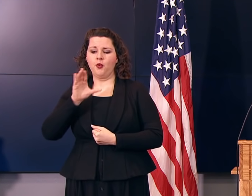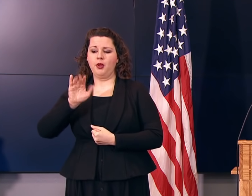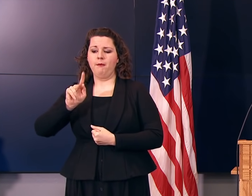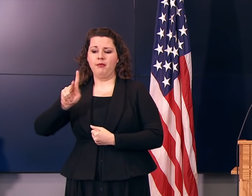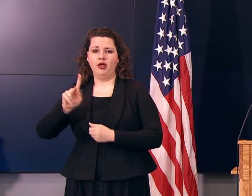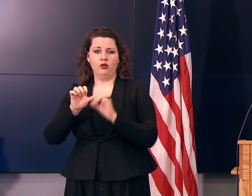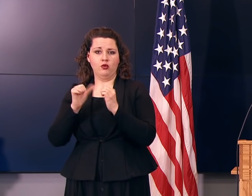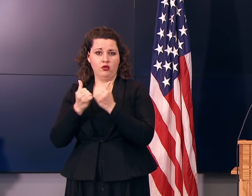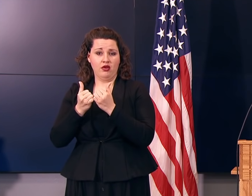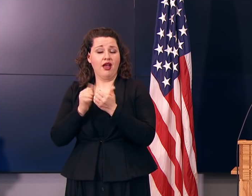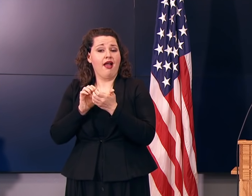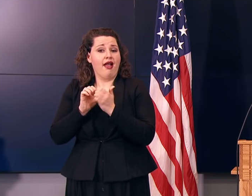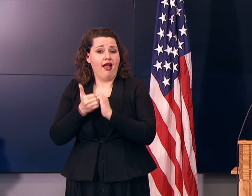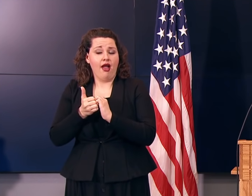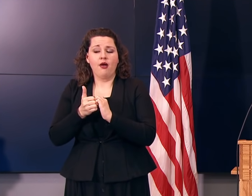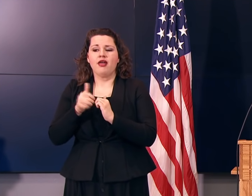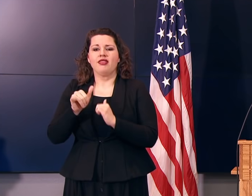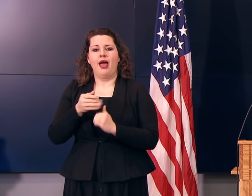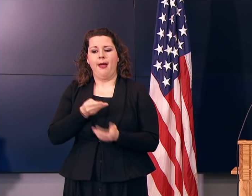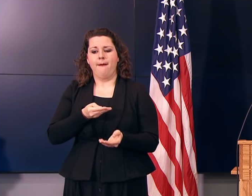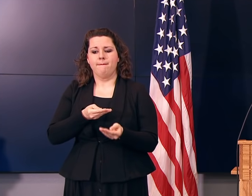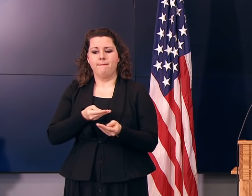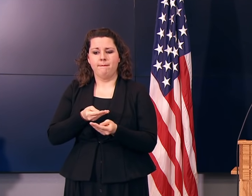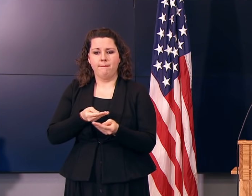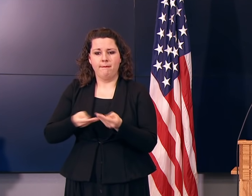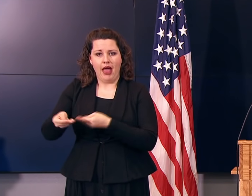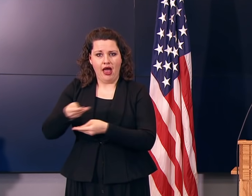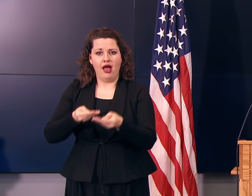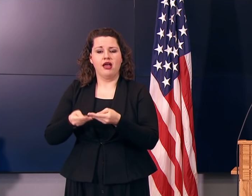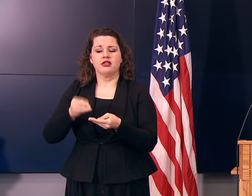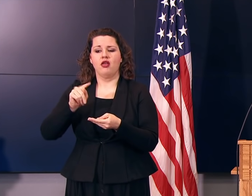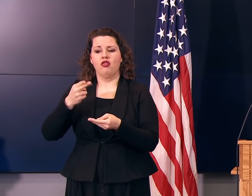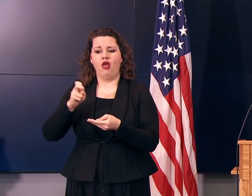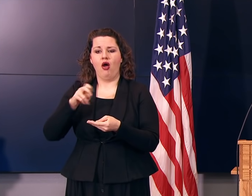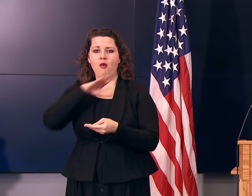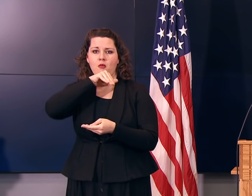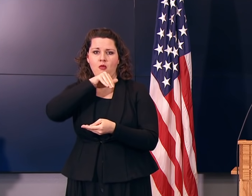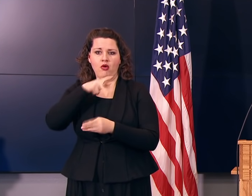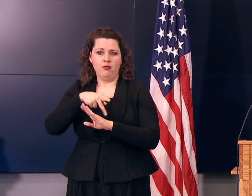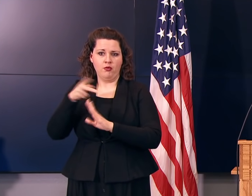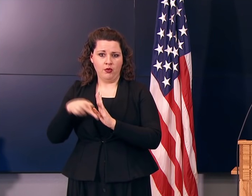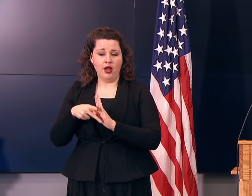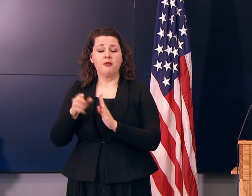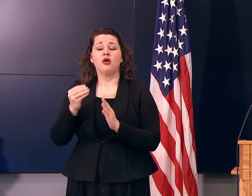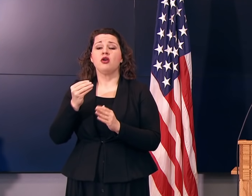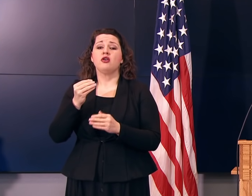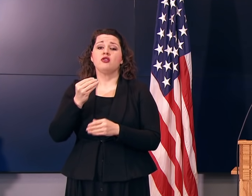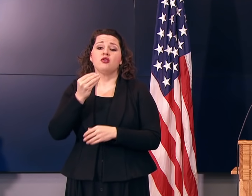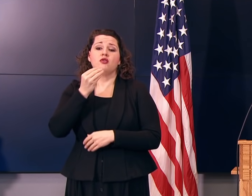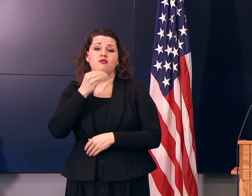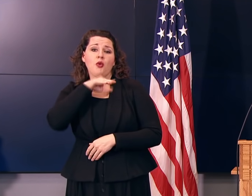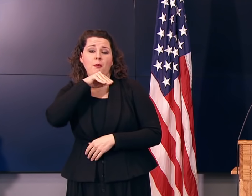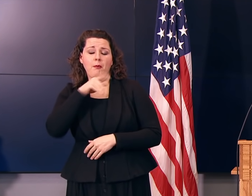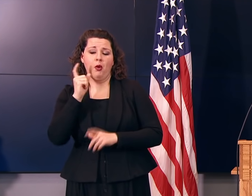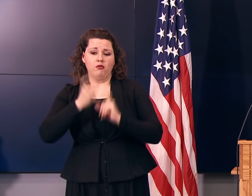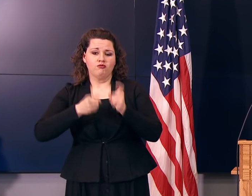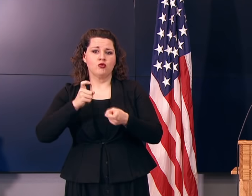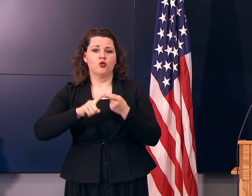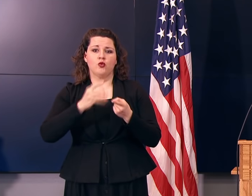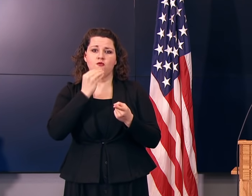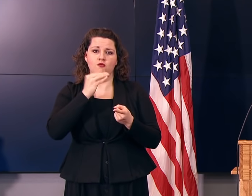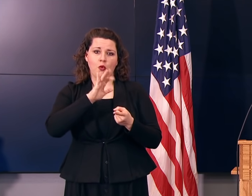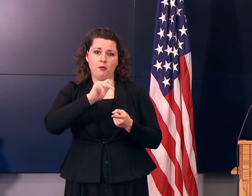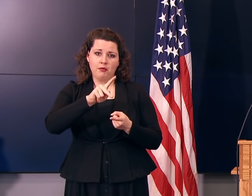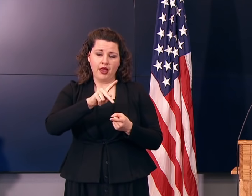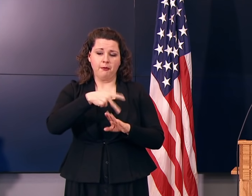Association. Through the Pass the Pork program, farmers are donating pigs to food bank programs. Local meat processors have